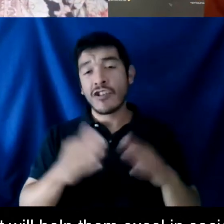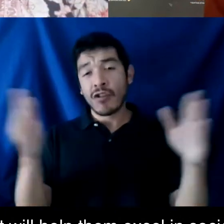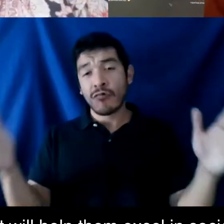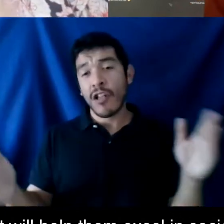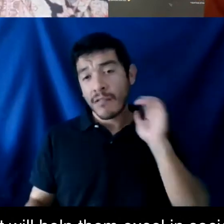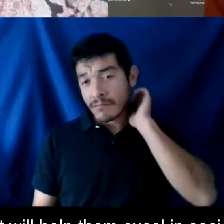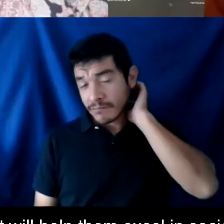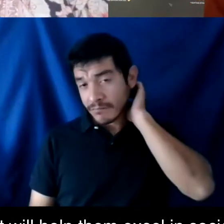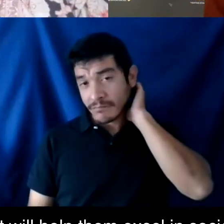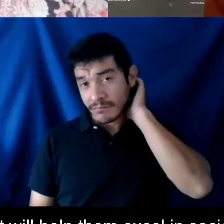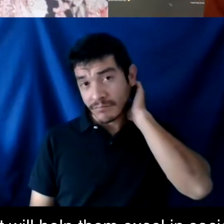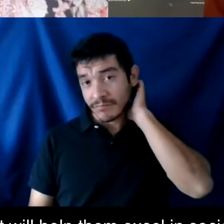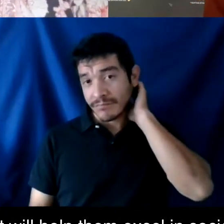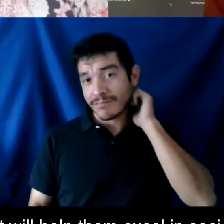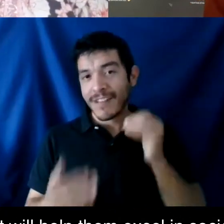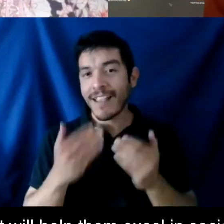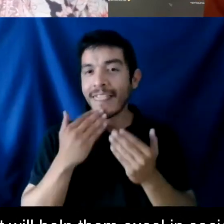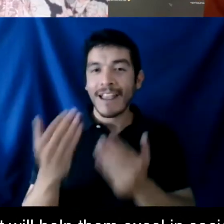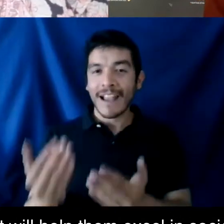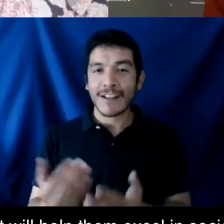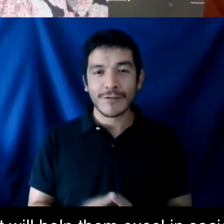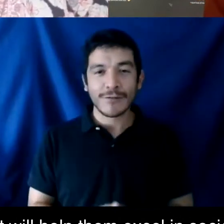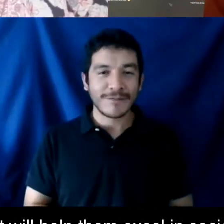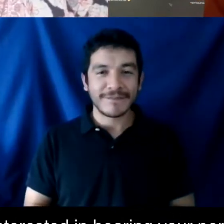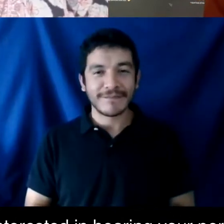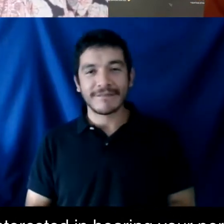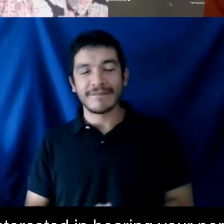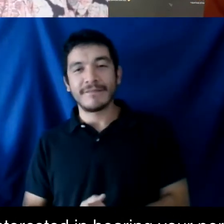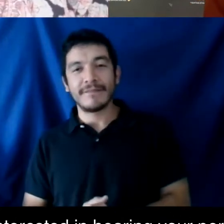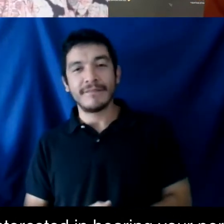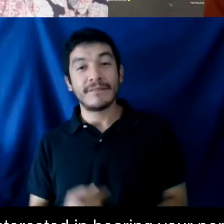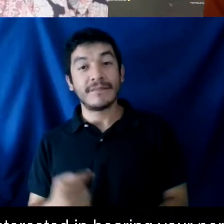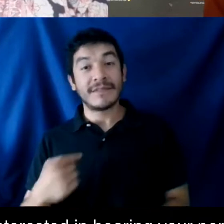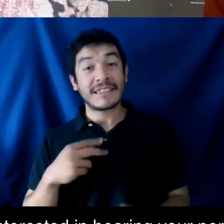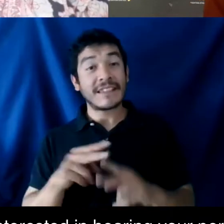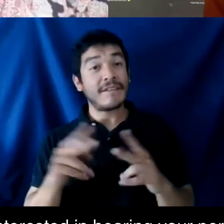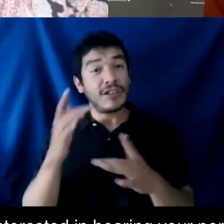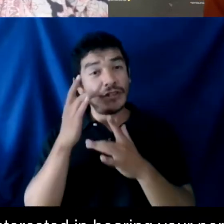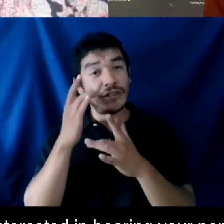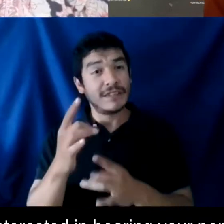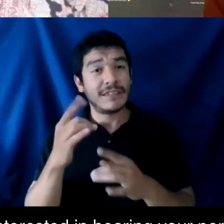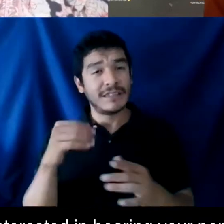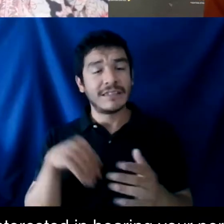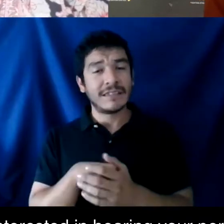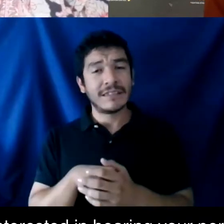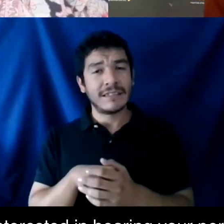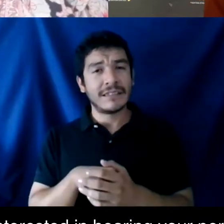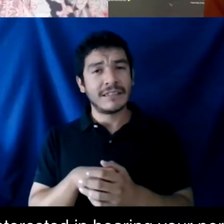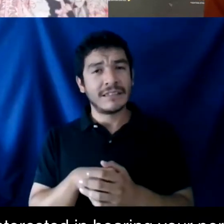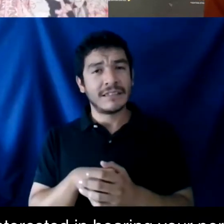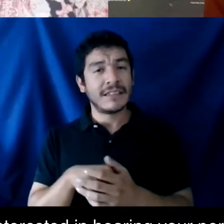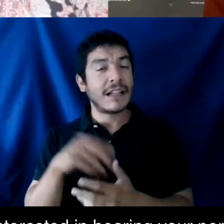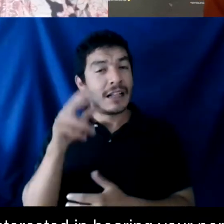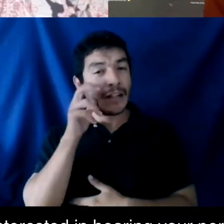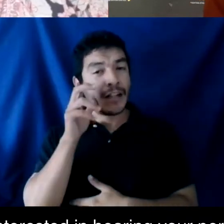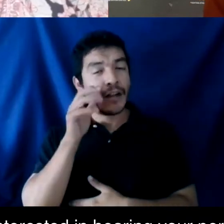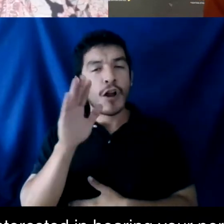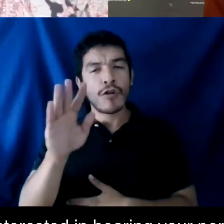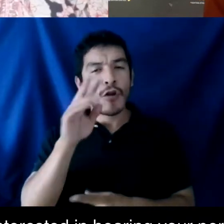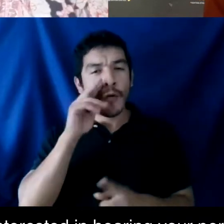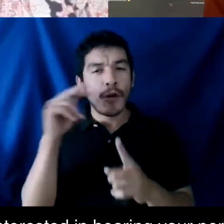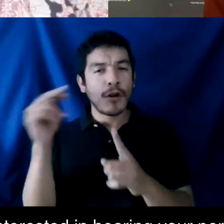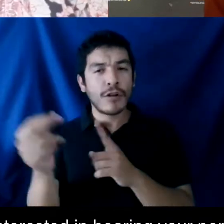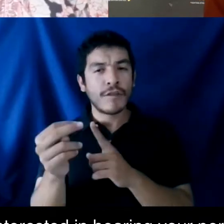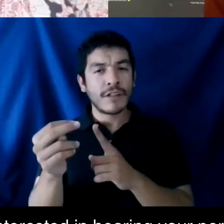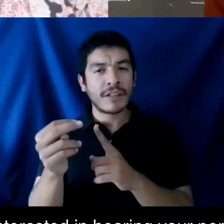Um, thank you. I am very interested in hearing your